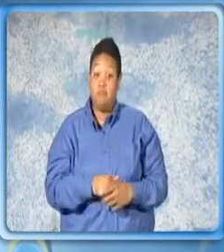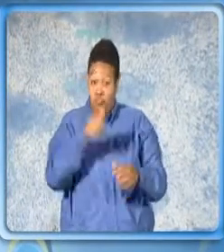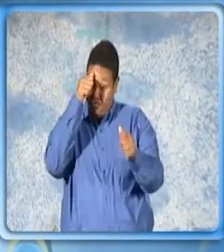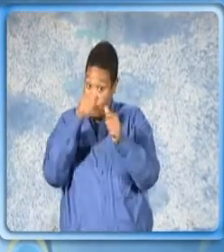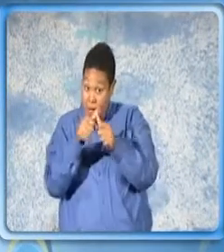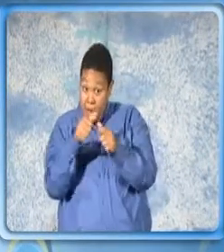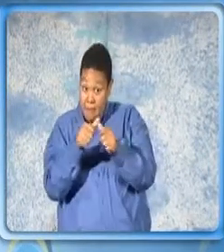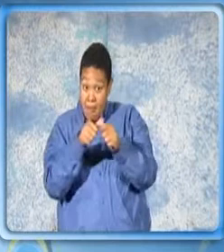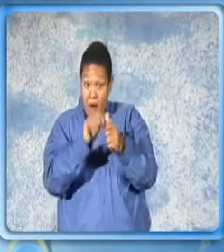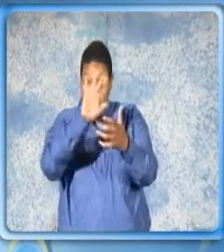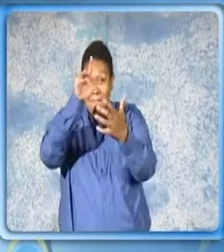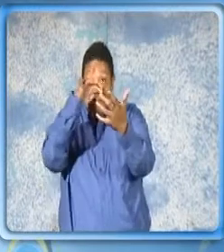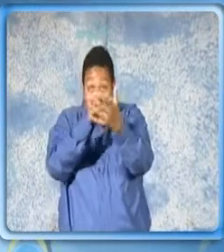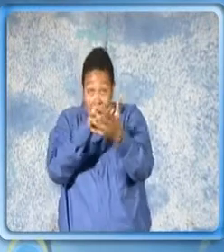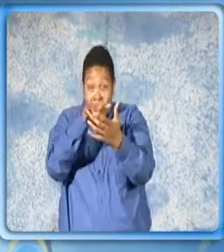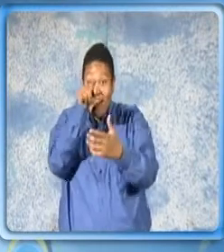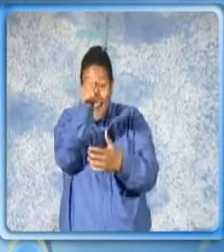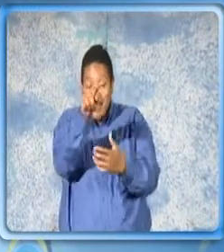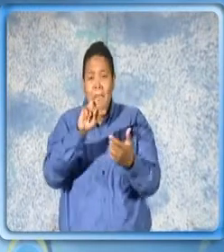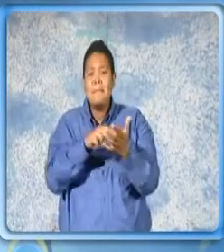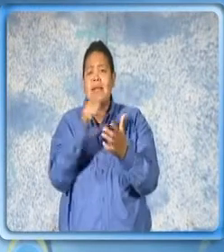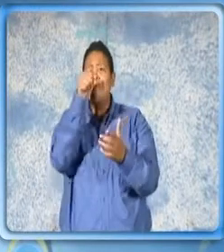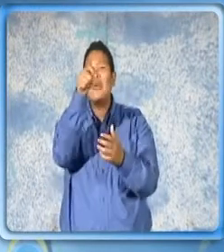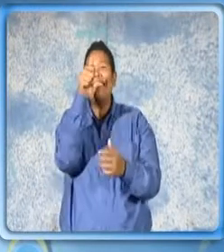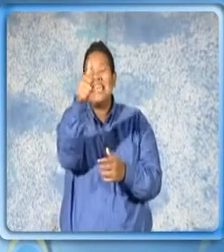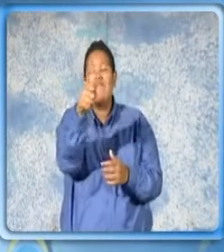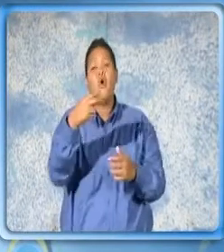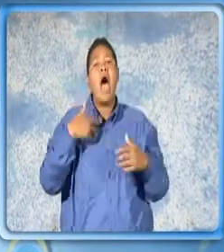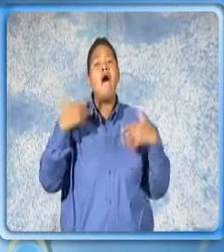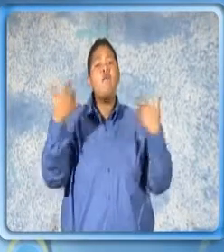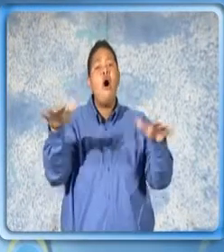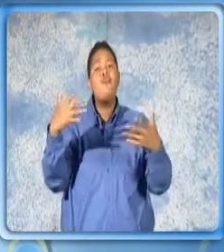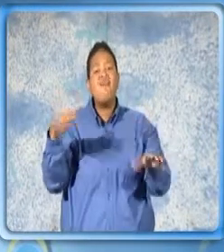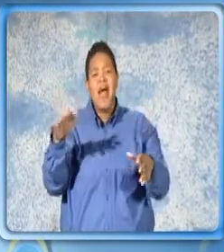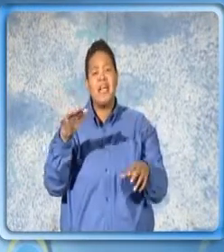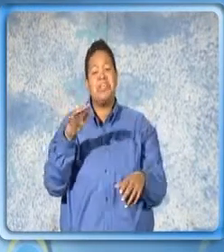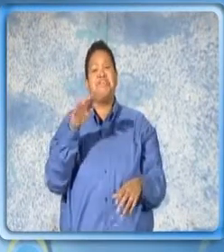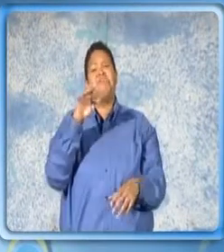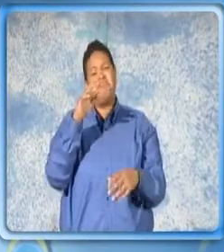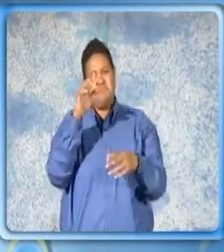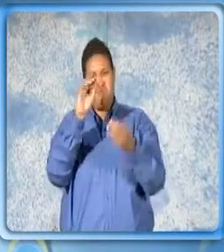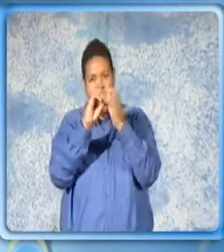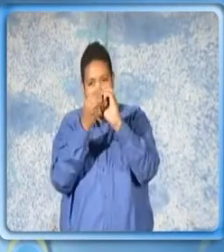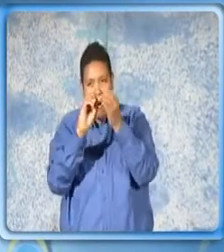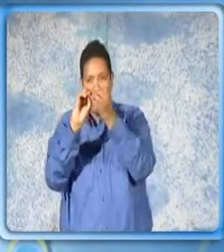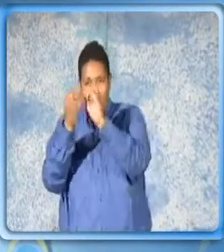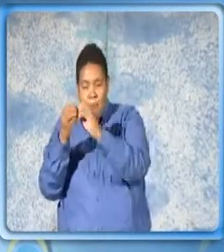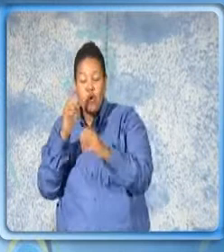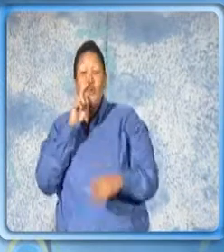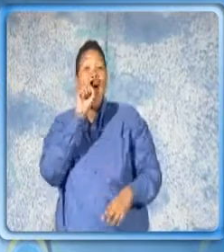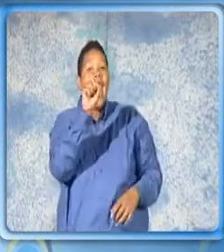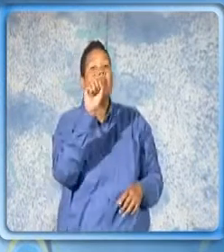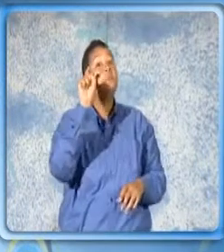that the midpoint is a point itself, so it has coordinates, and so x must come before